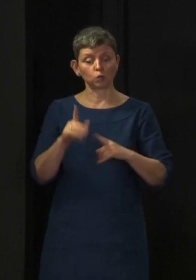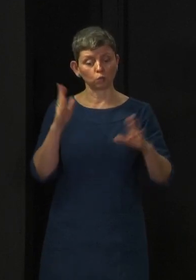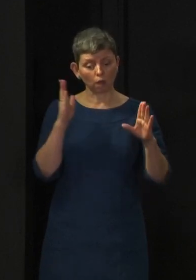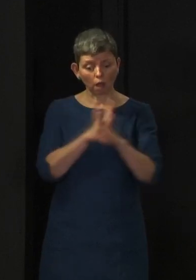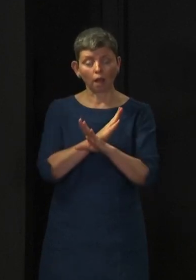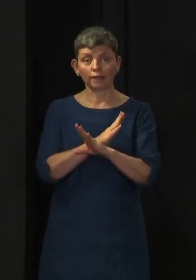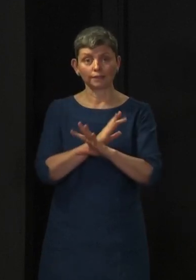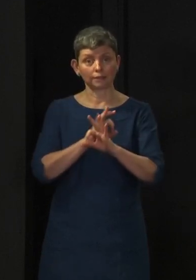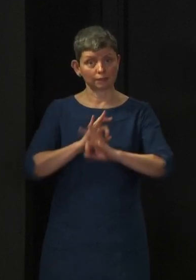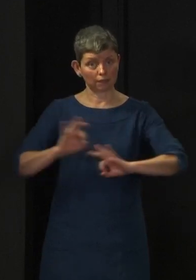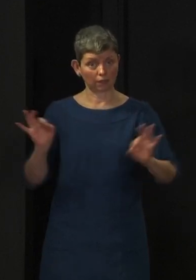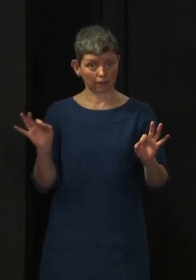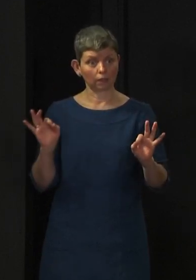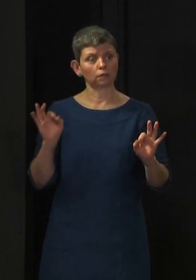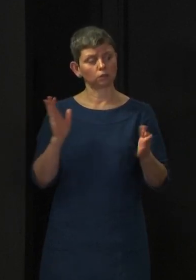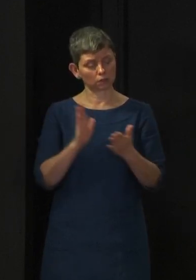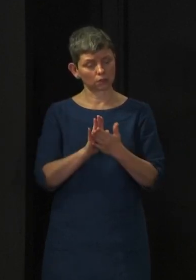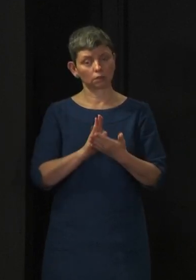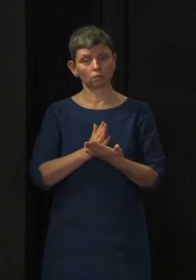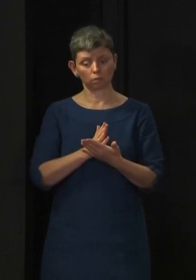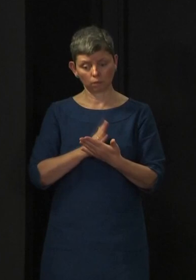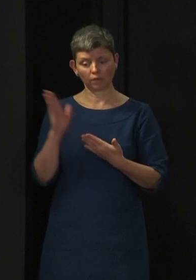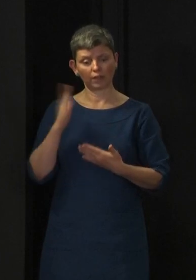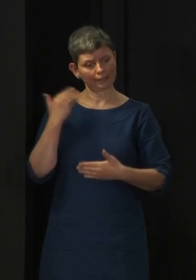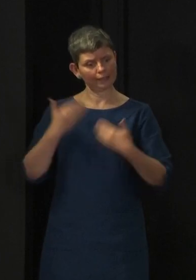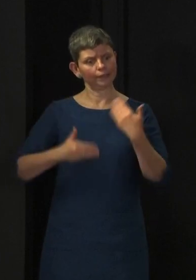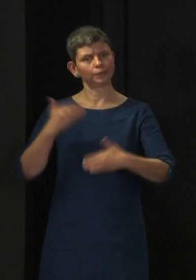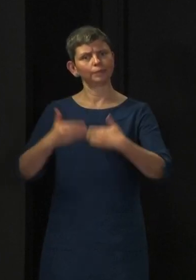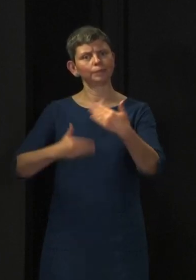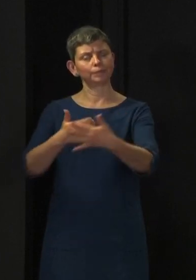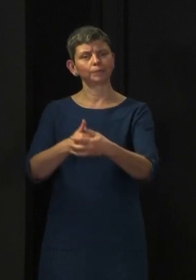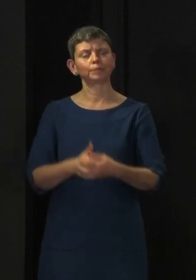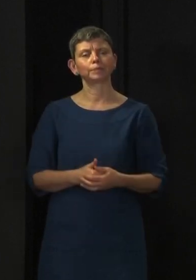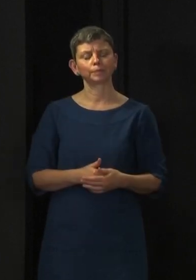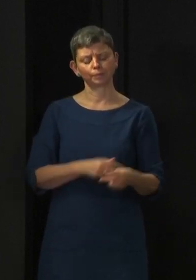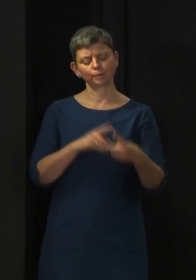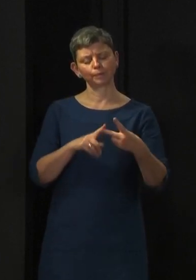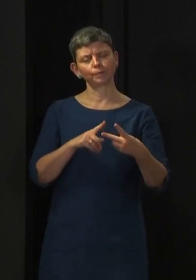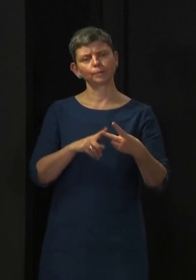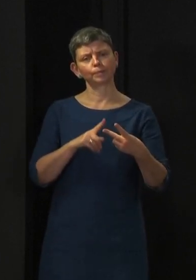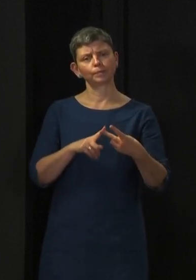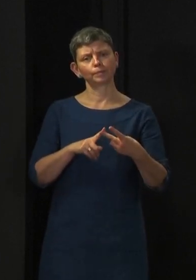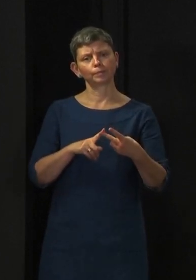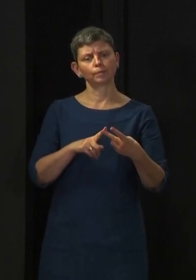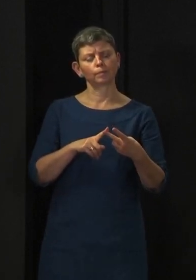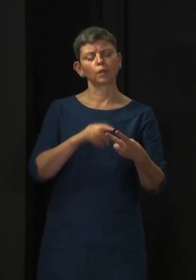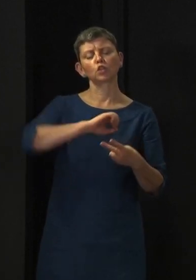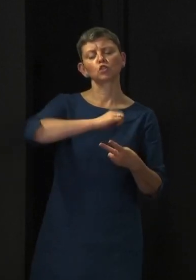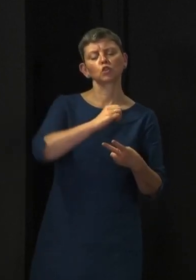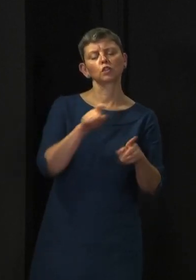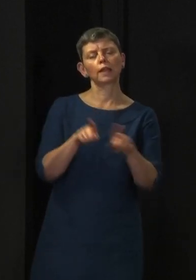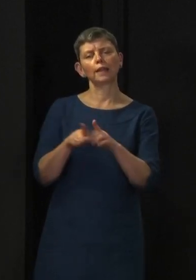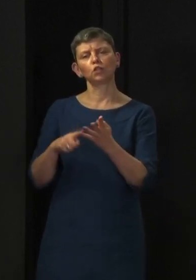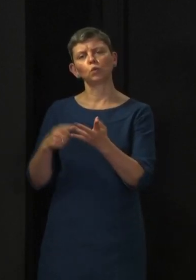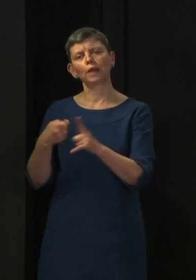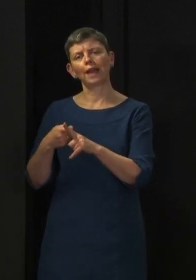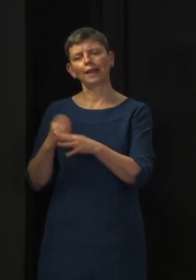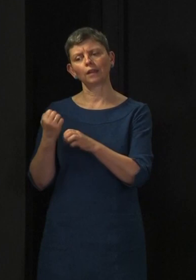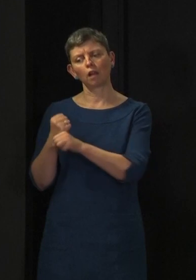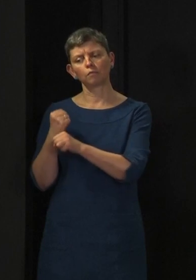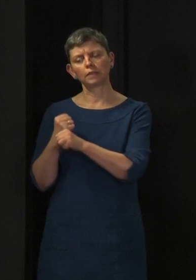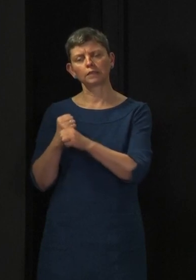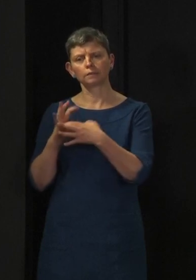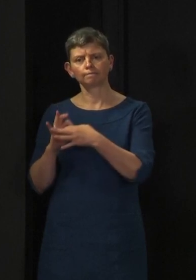equivocation on the part of the SNP over this. On the question of how I would characterise relationships between the